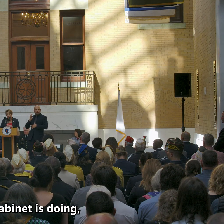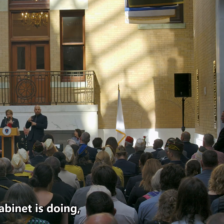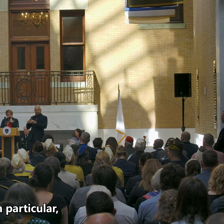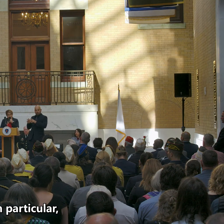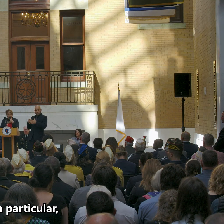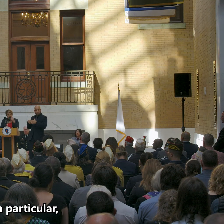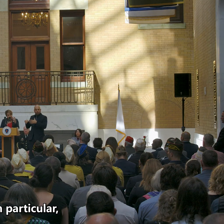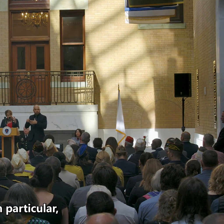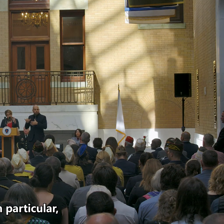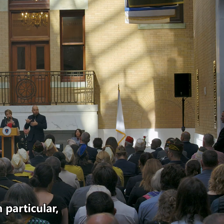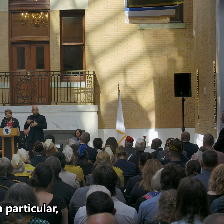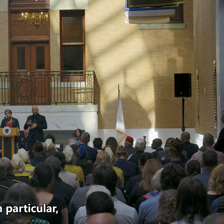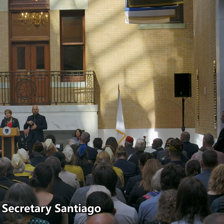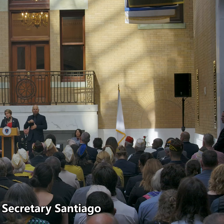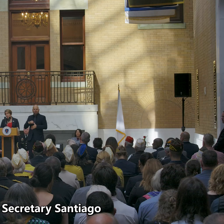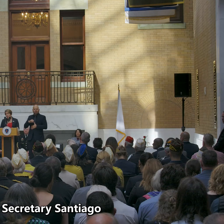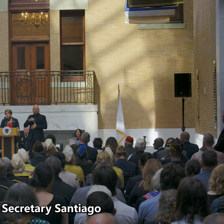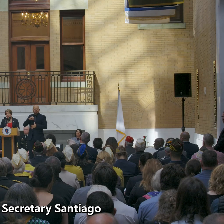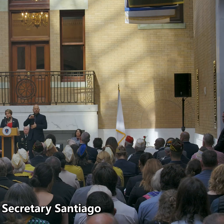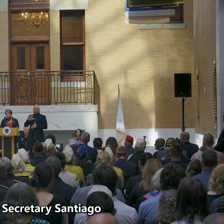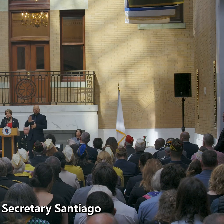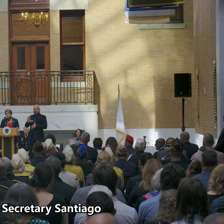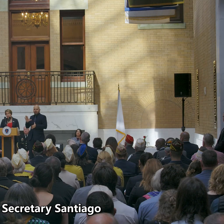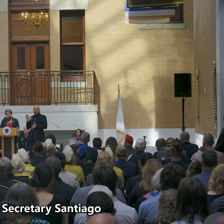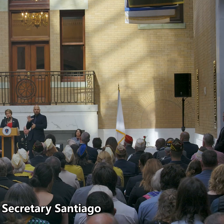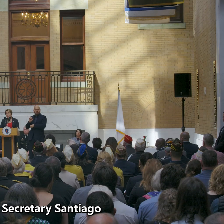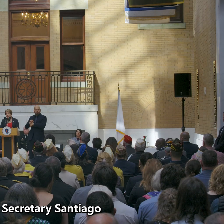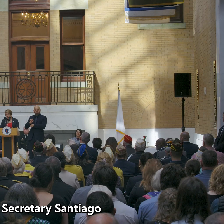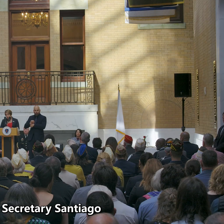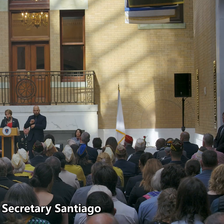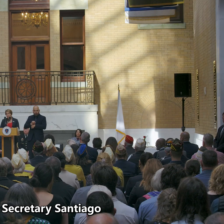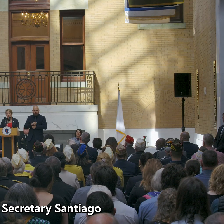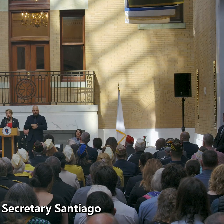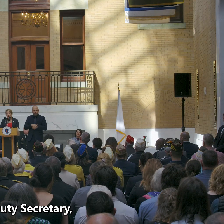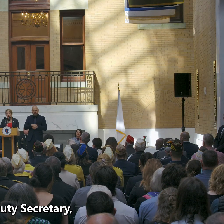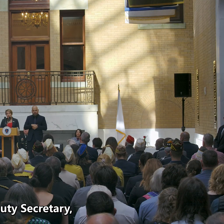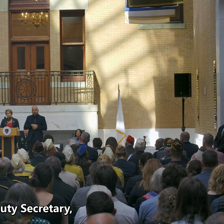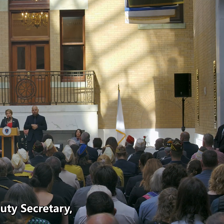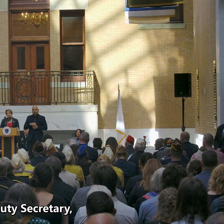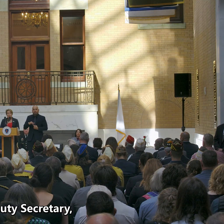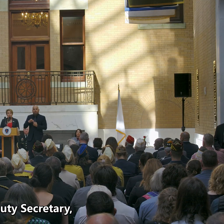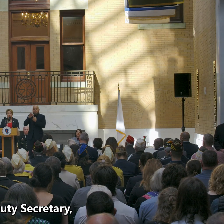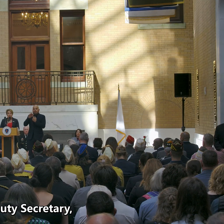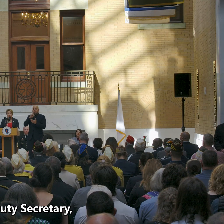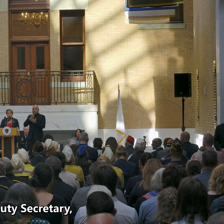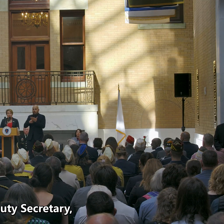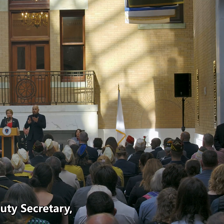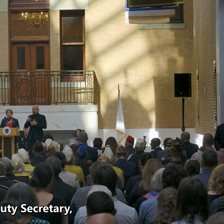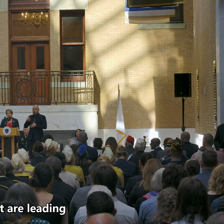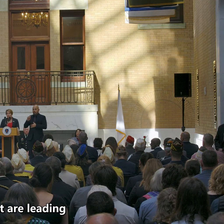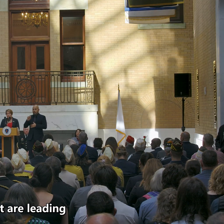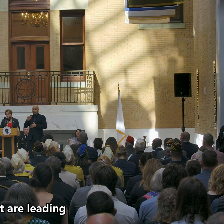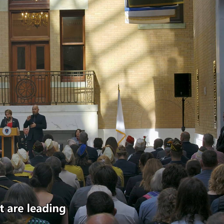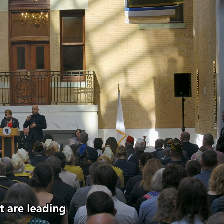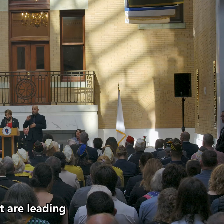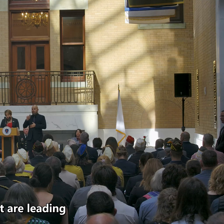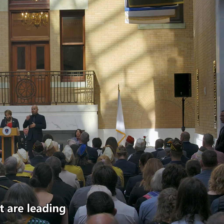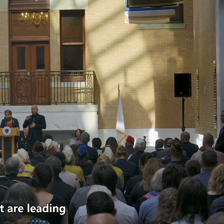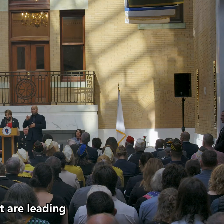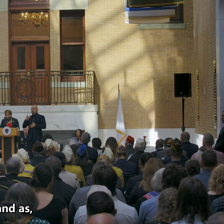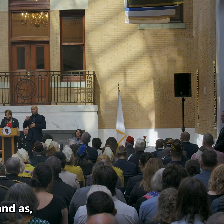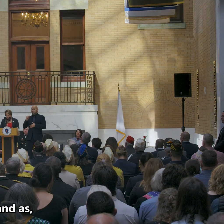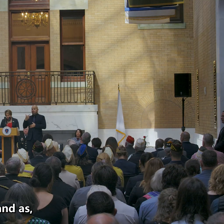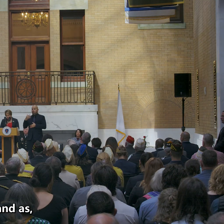is doing, and in particular, the work that Secretary Santiago and Deputy Secretary Bennett